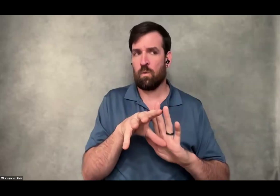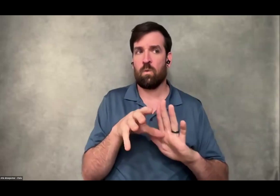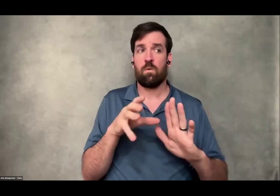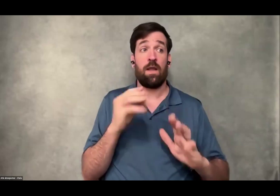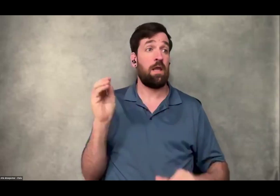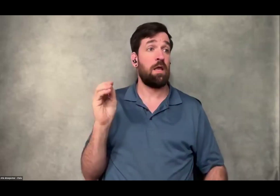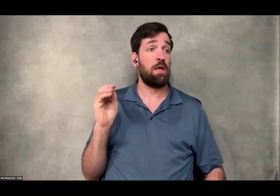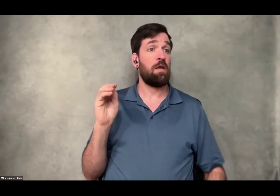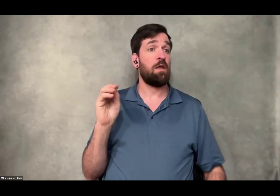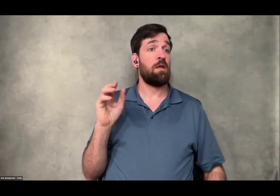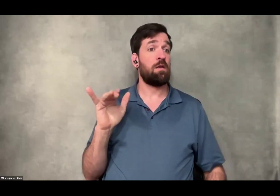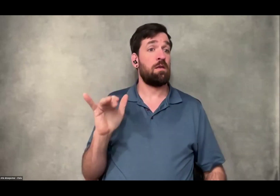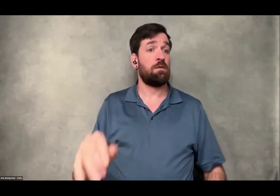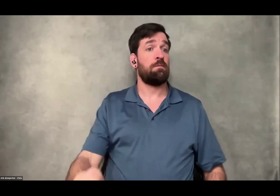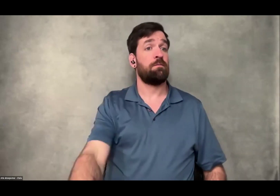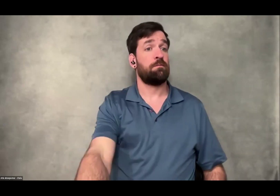And